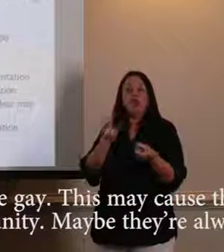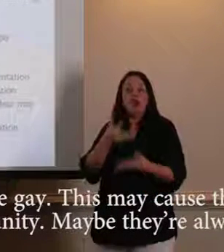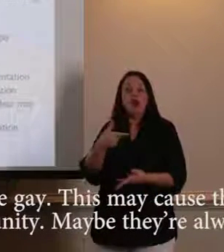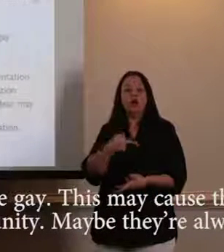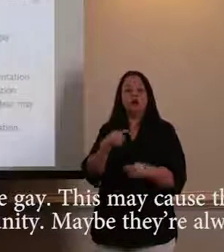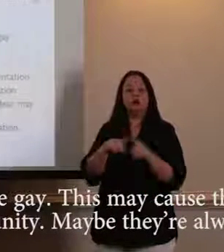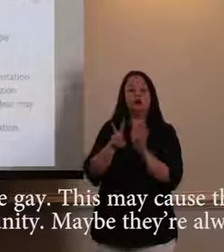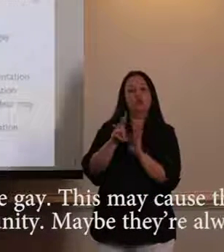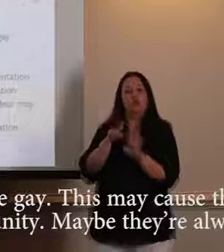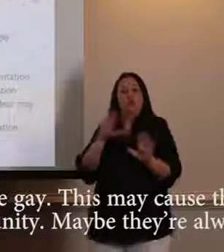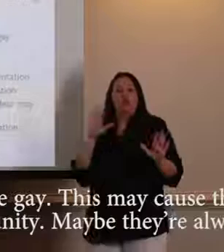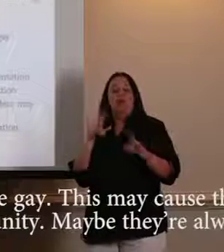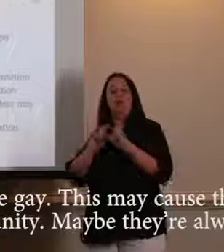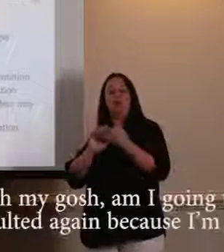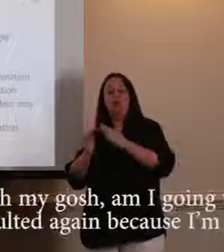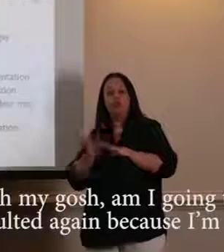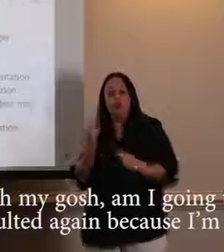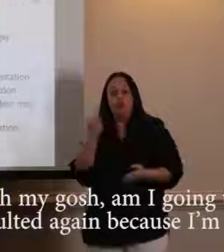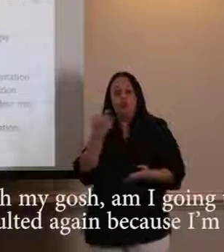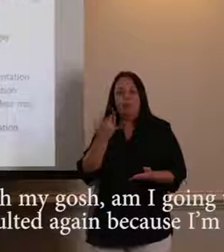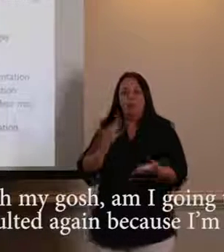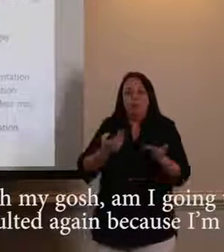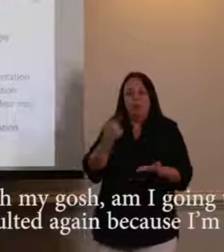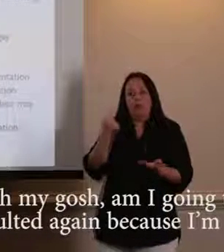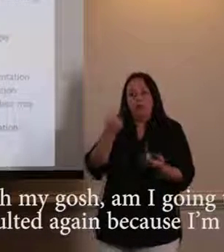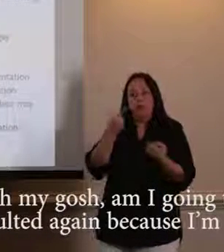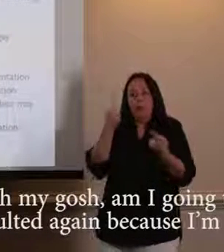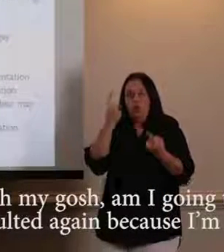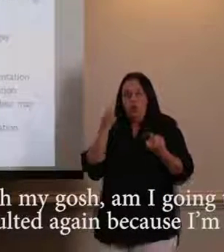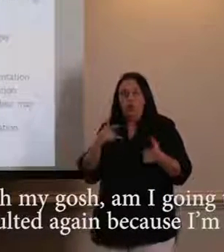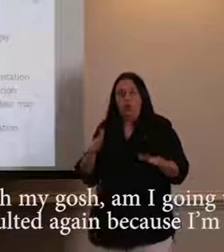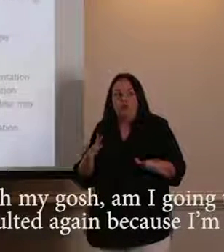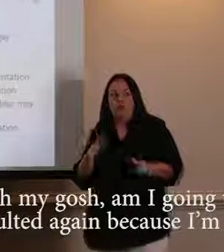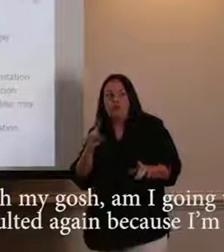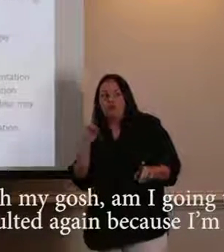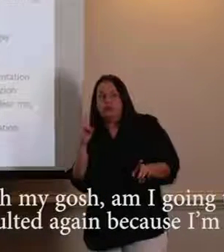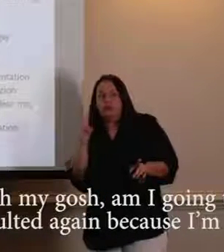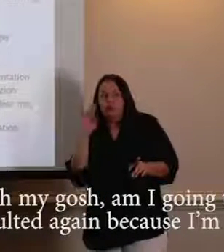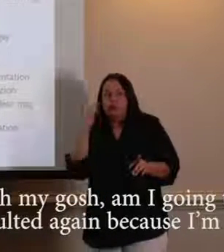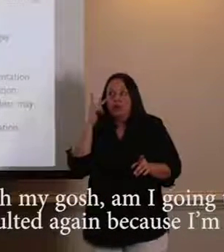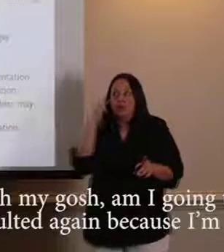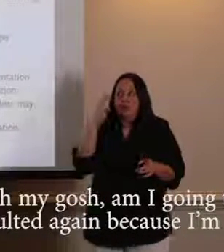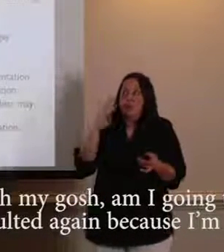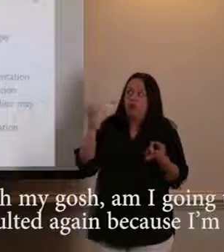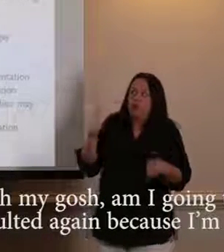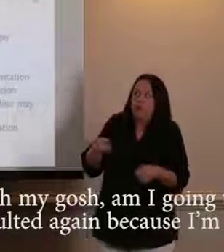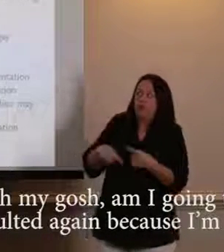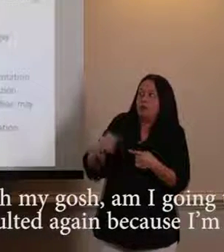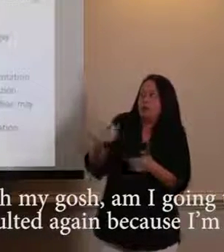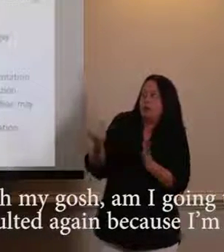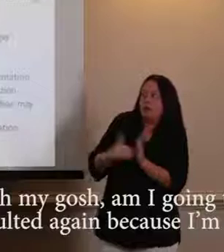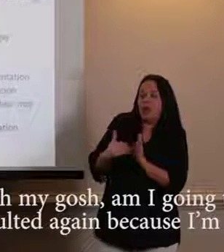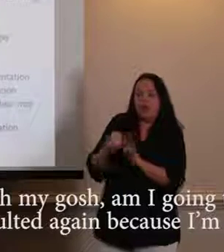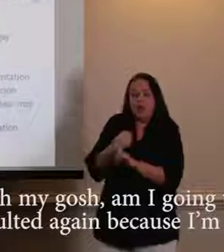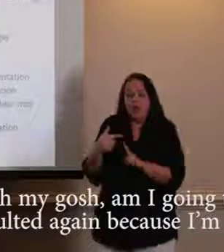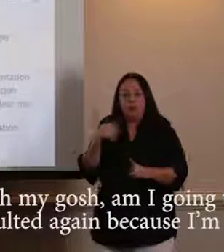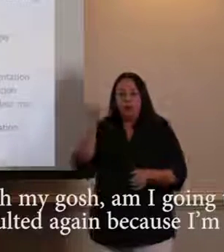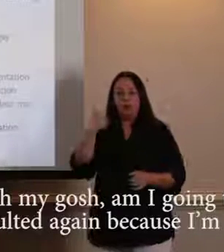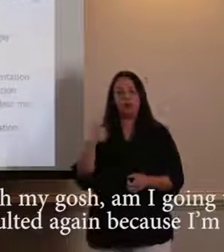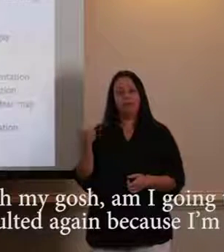from the community. Maybe they're always wandering around nervous, oh my gosh, am I going to be targeted again and be assaulted again because I'm gay?